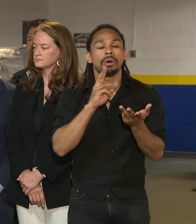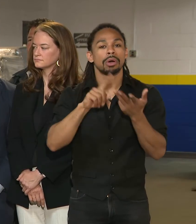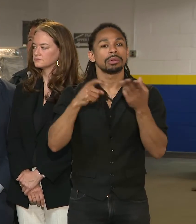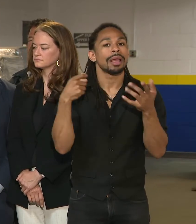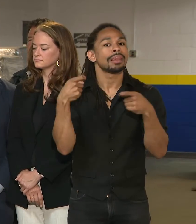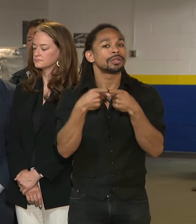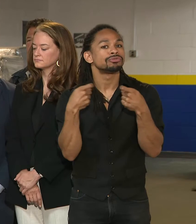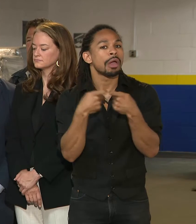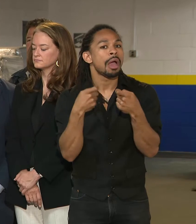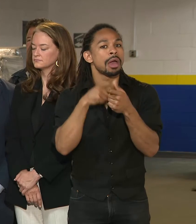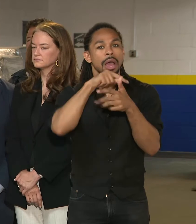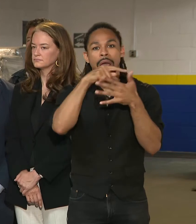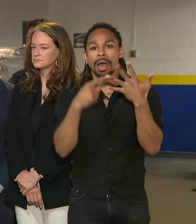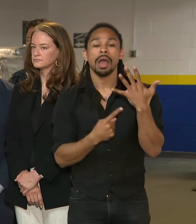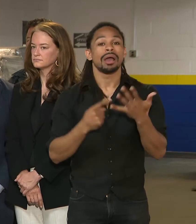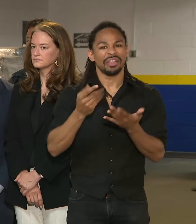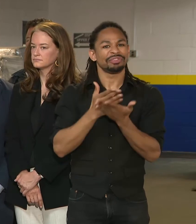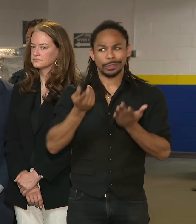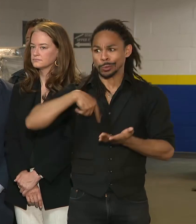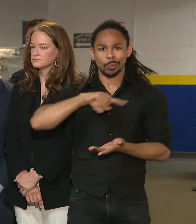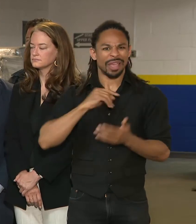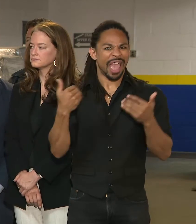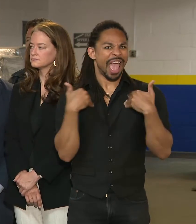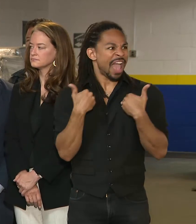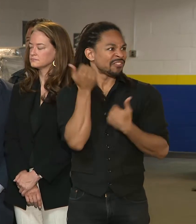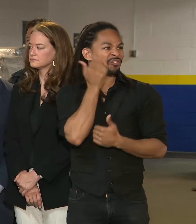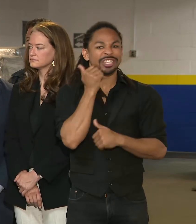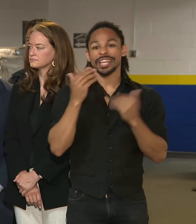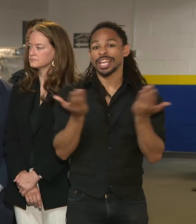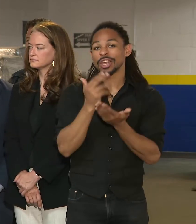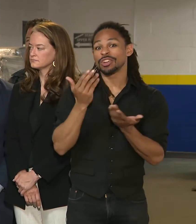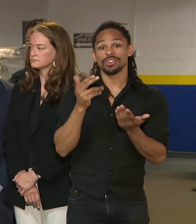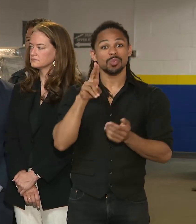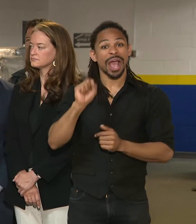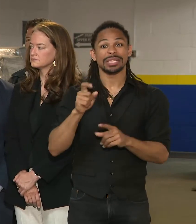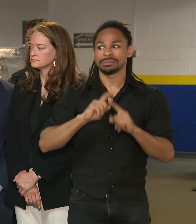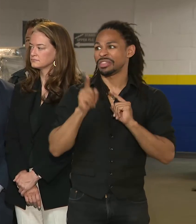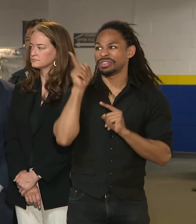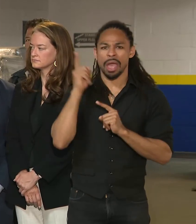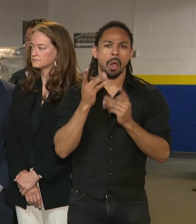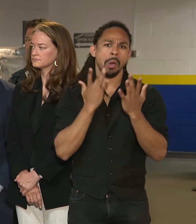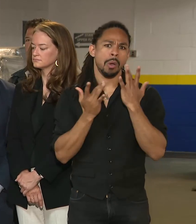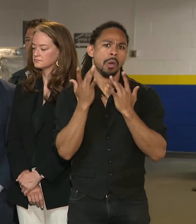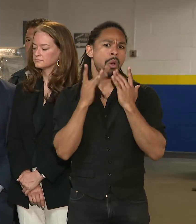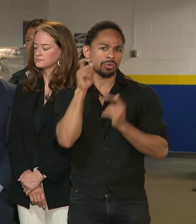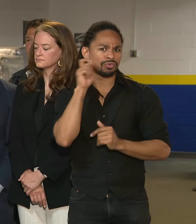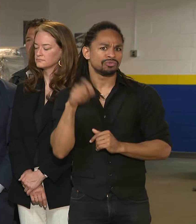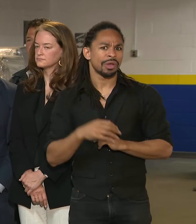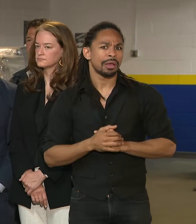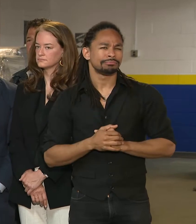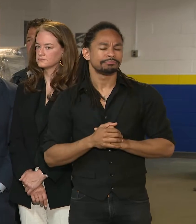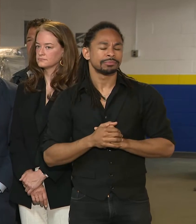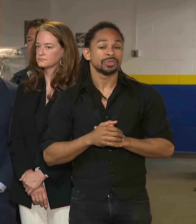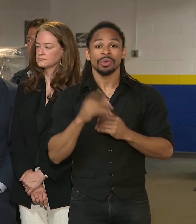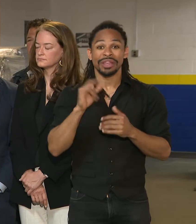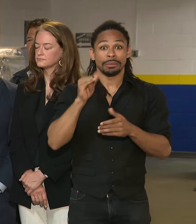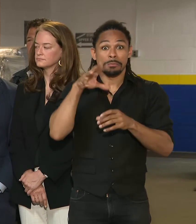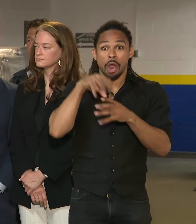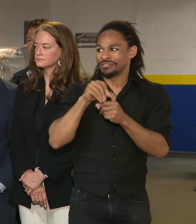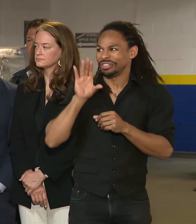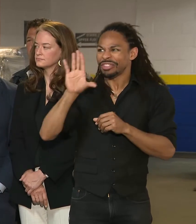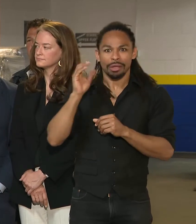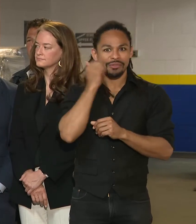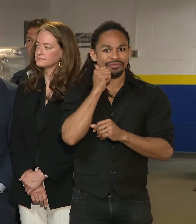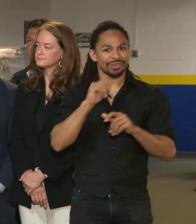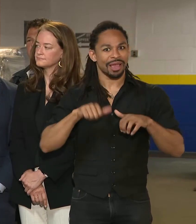we take for granted and we can pick up every day. It is part of the everyday life of those Ukrainian citizens. I don't